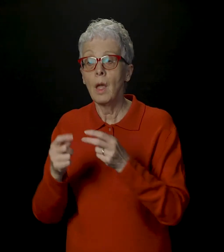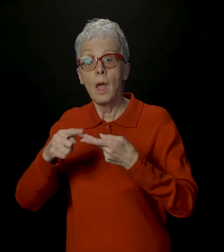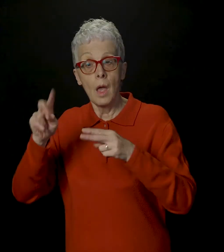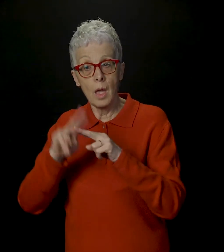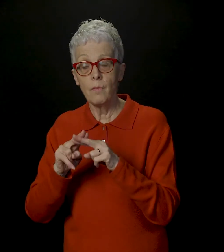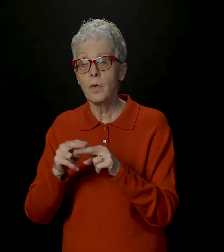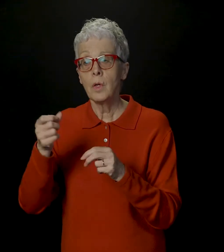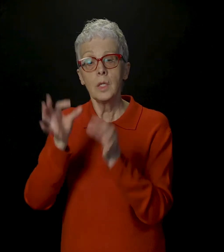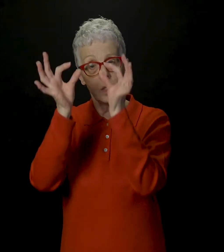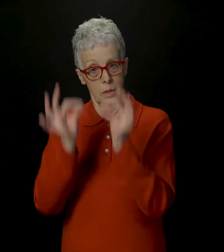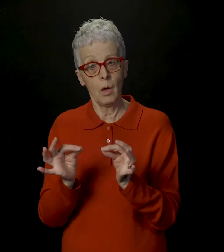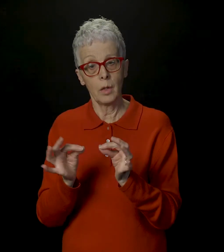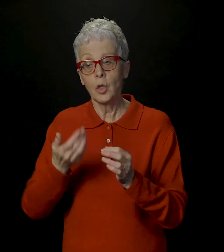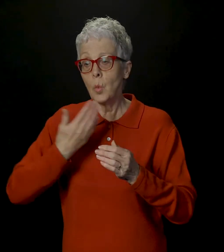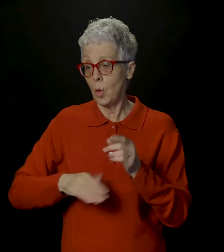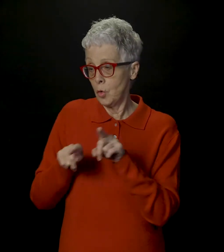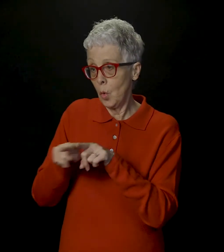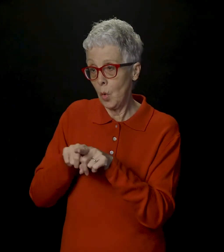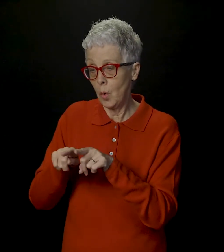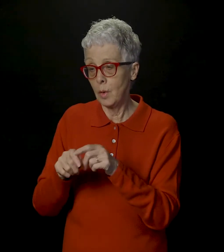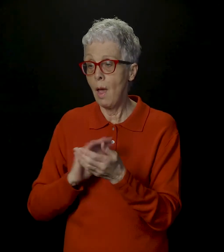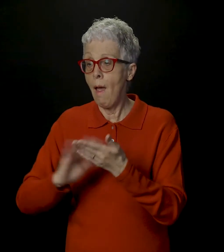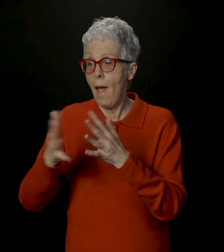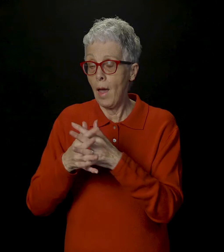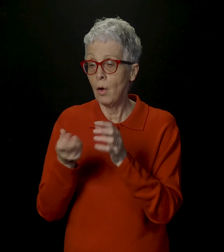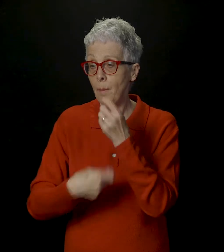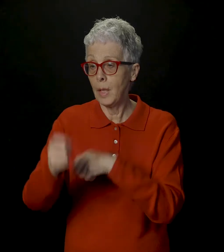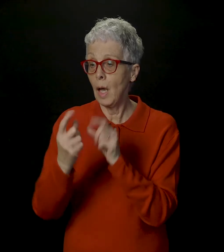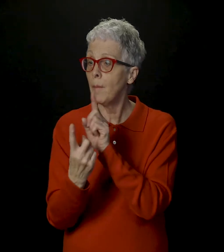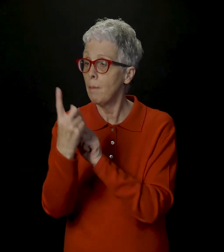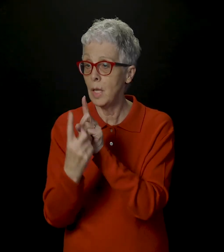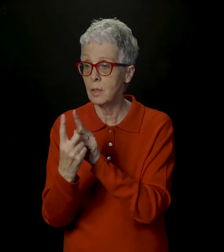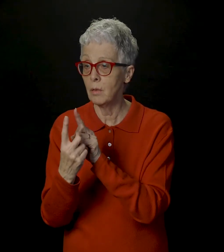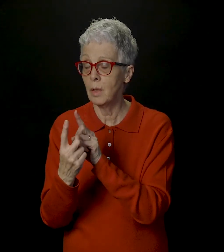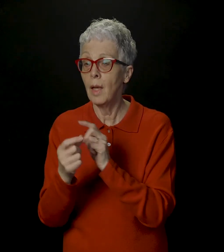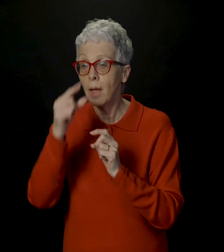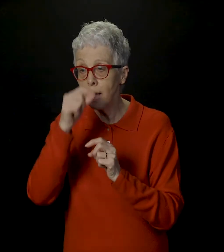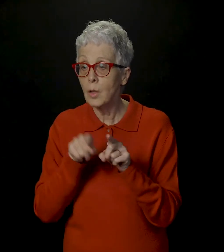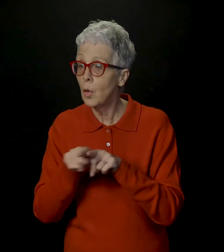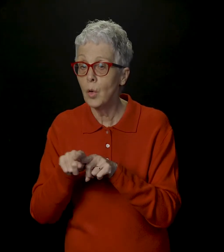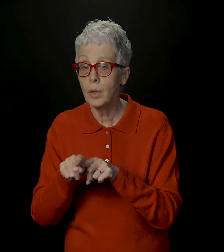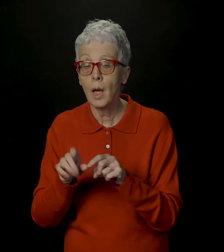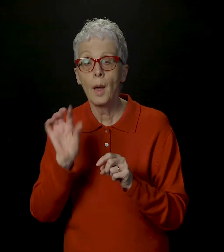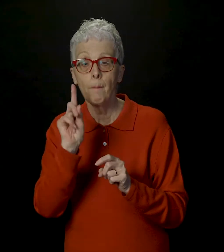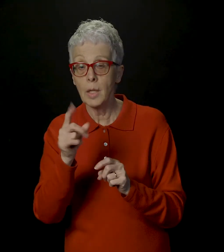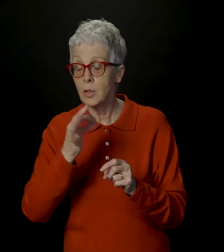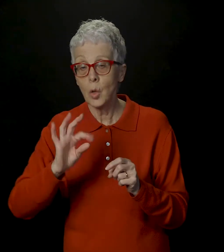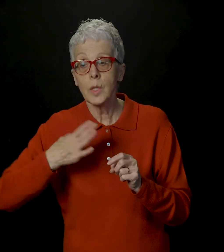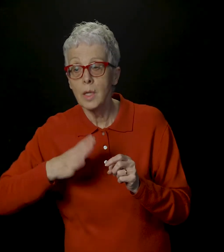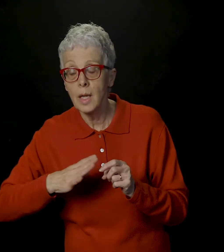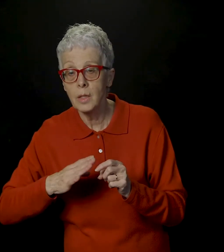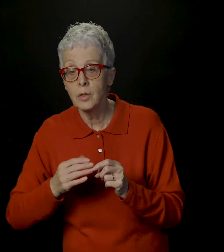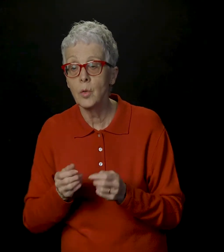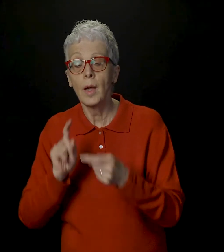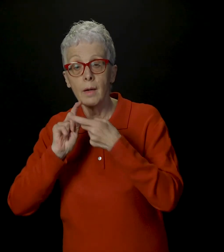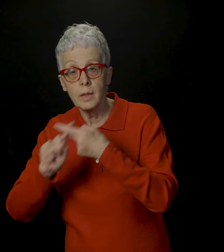doesn't mean You have to be a coach And I would Recommend to anyone Who wants to go Into any sort of Ministry or work With people Where you have to be